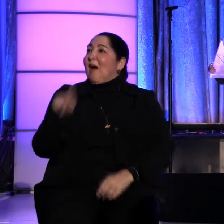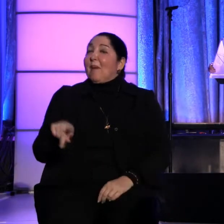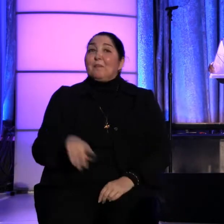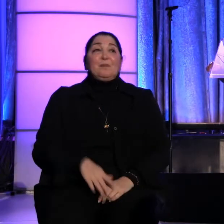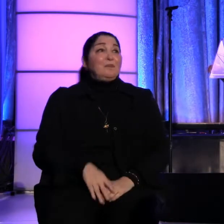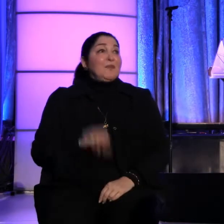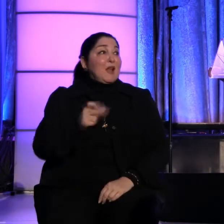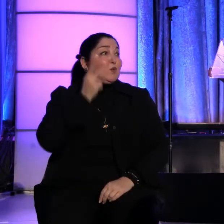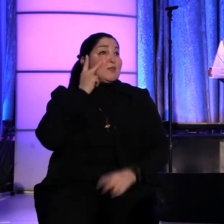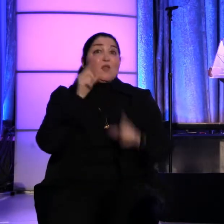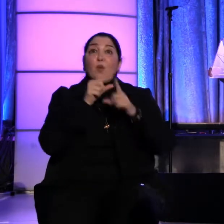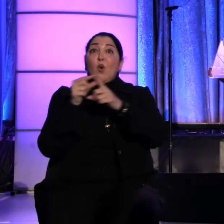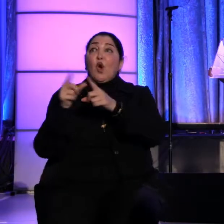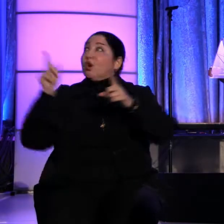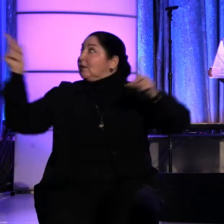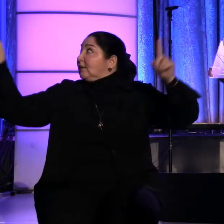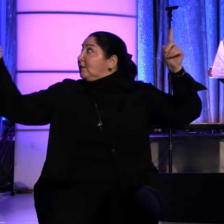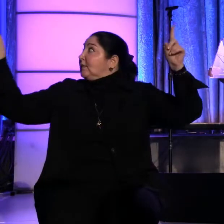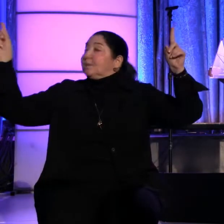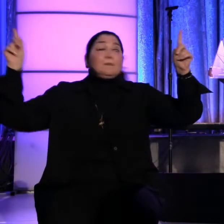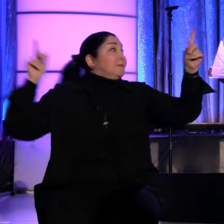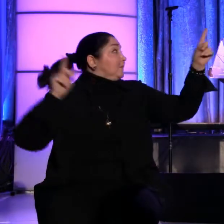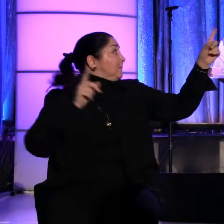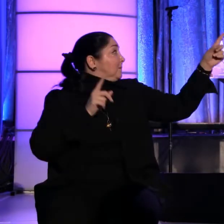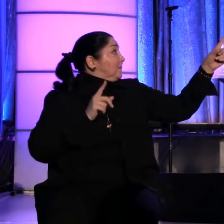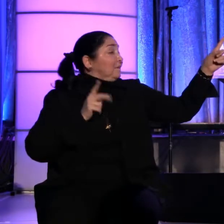to see the words somewhere?